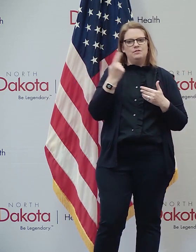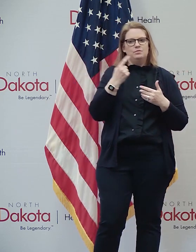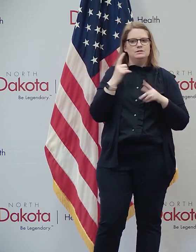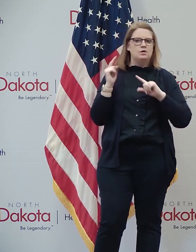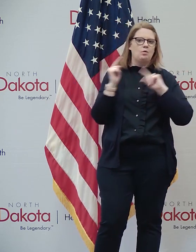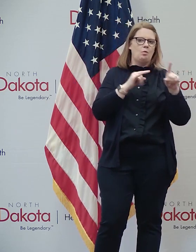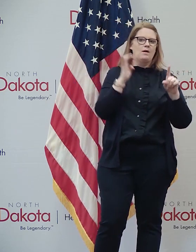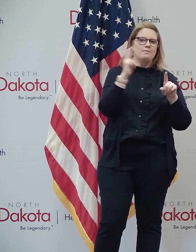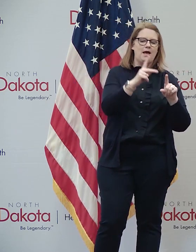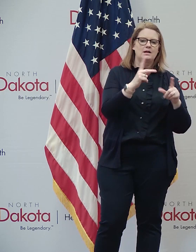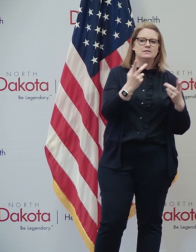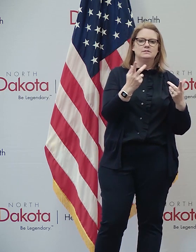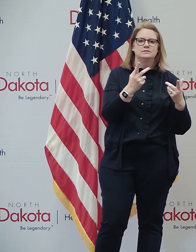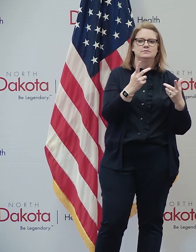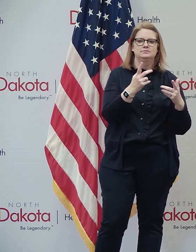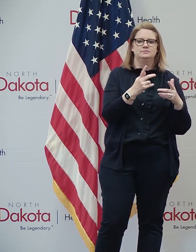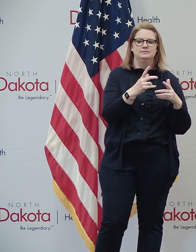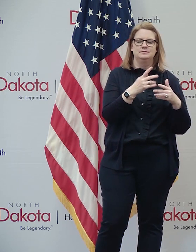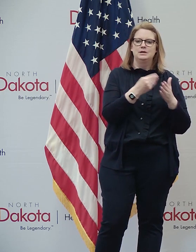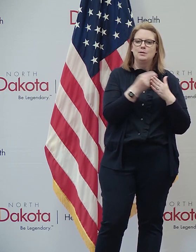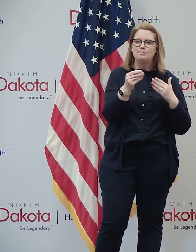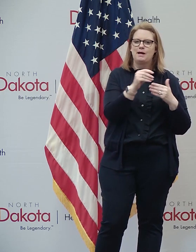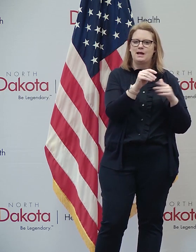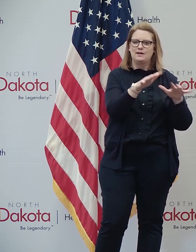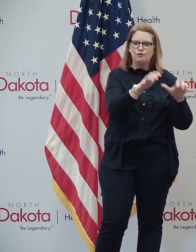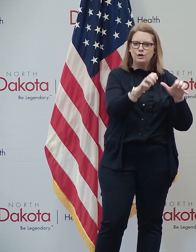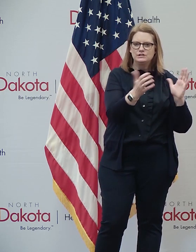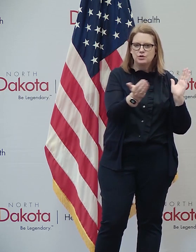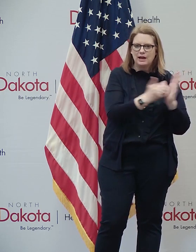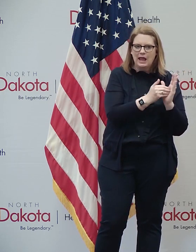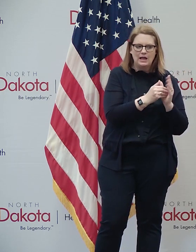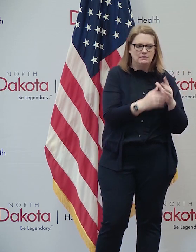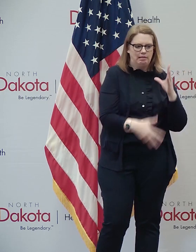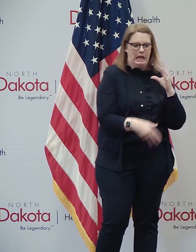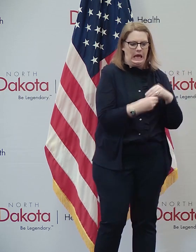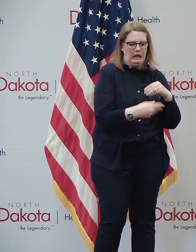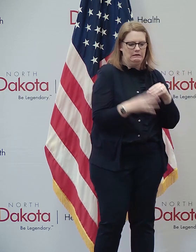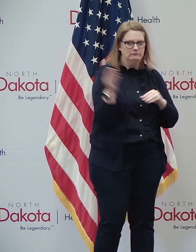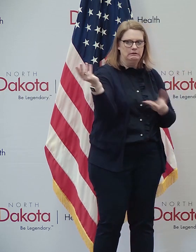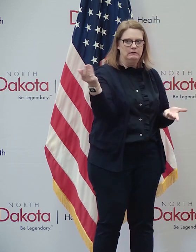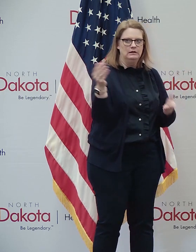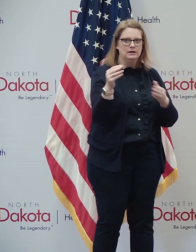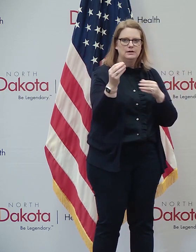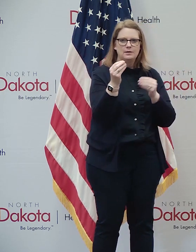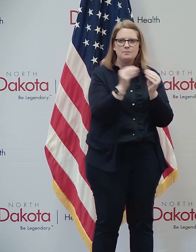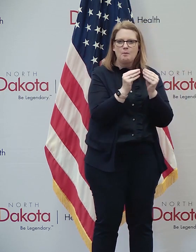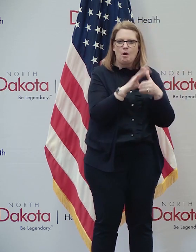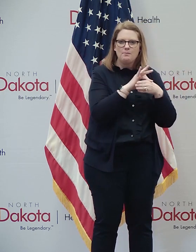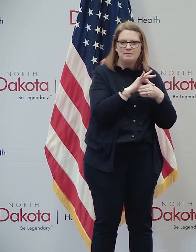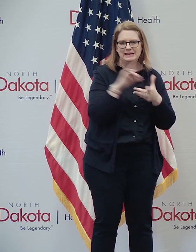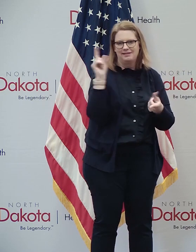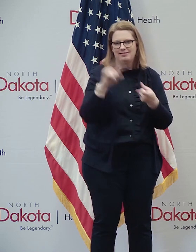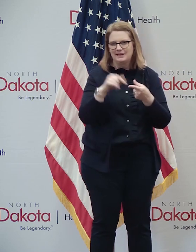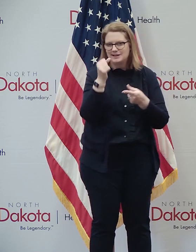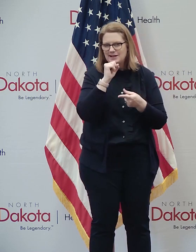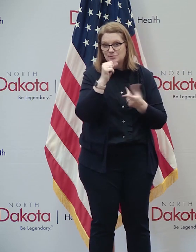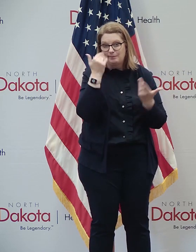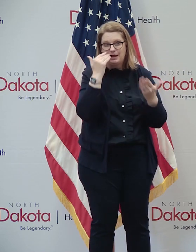about disruptions in supply chain, then that's when people tend to buy more meat and put it in their freezer. I